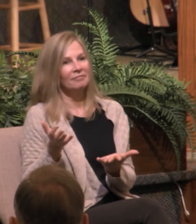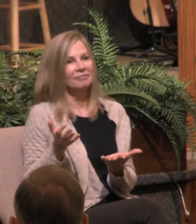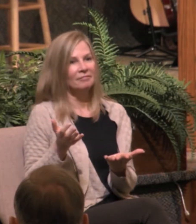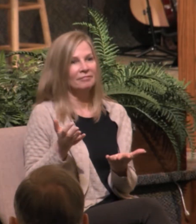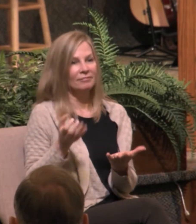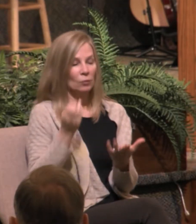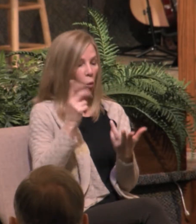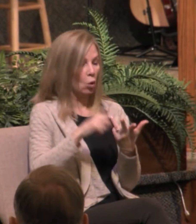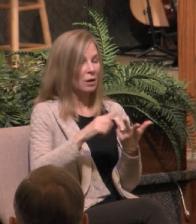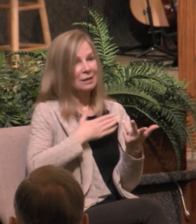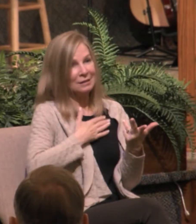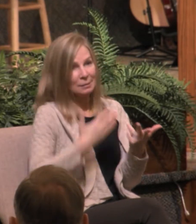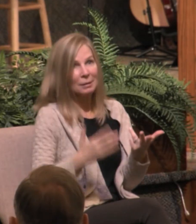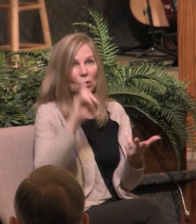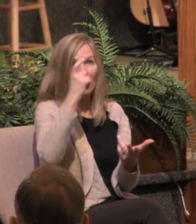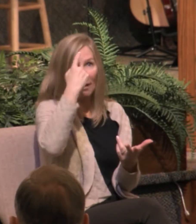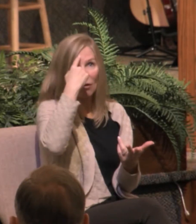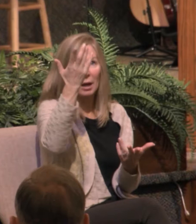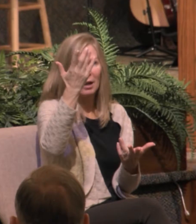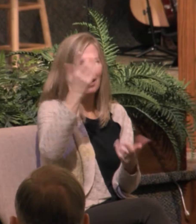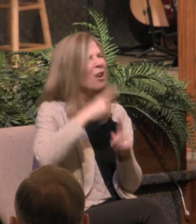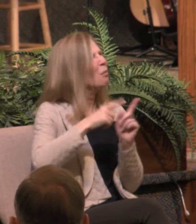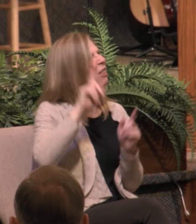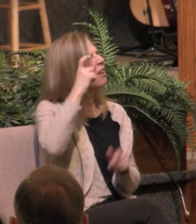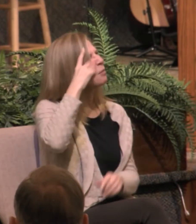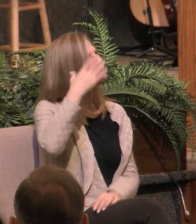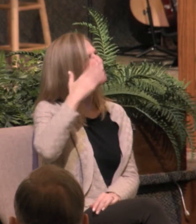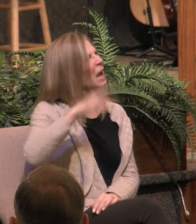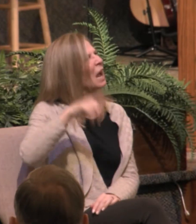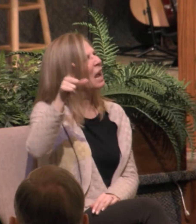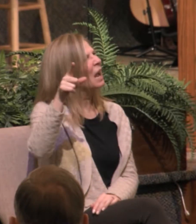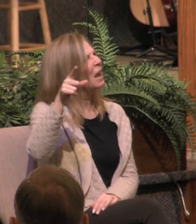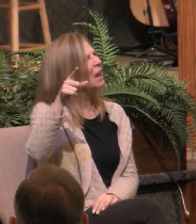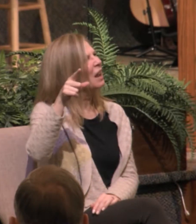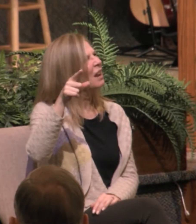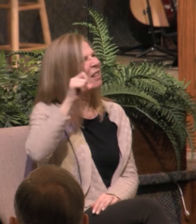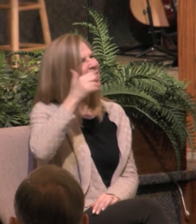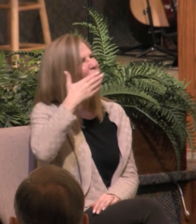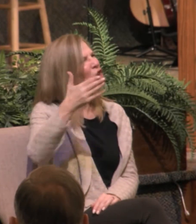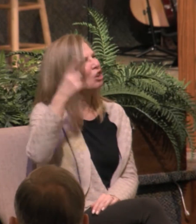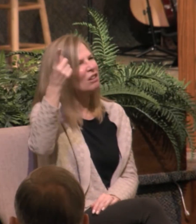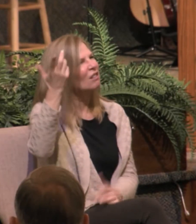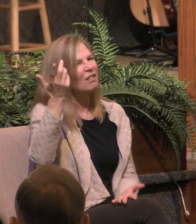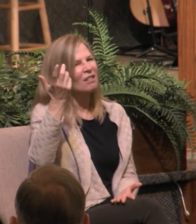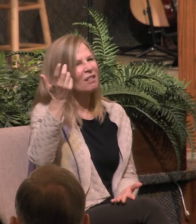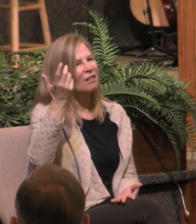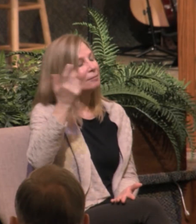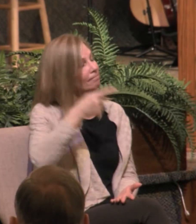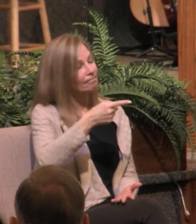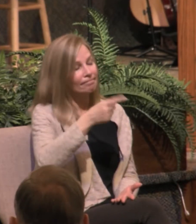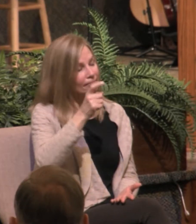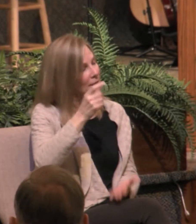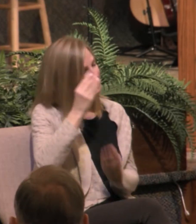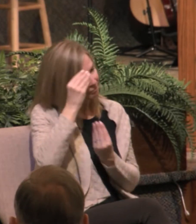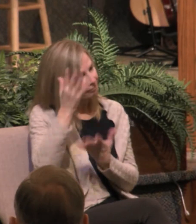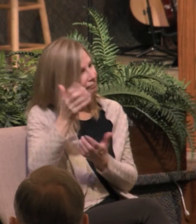Submit to the government. Well, but the government's really bad. And they're not good, and submit.